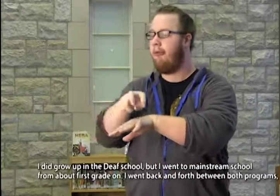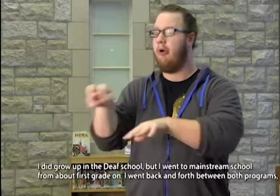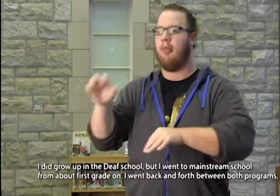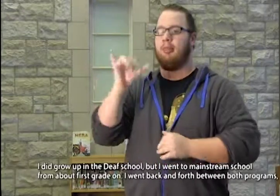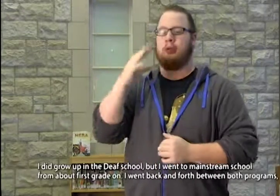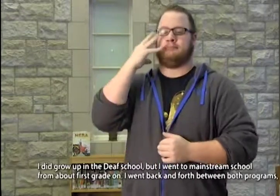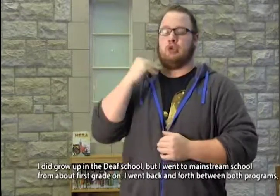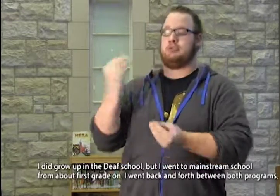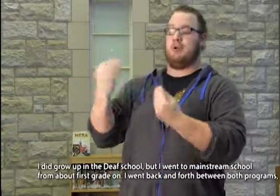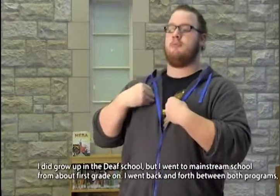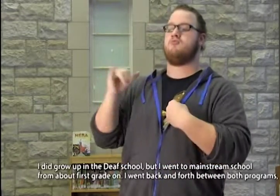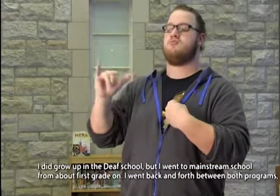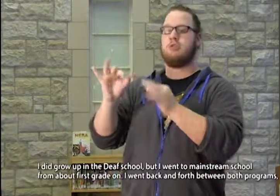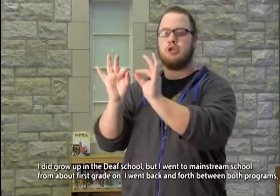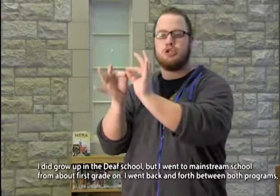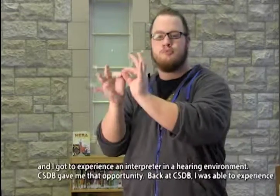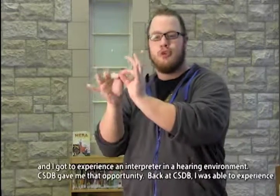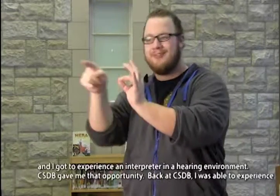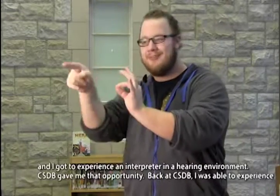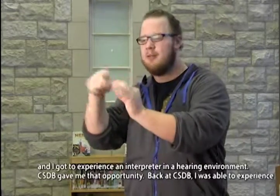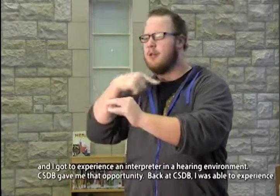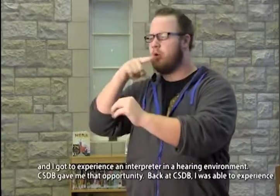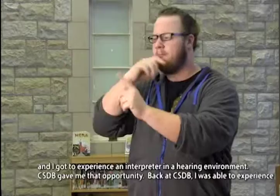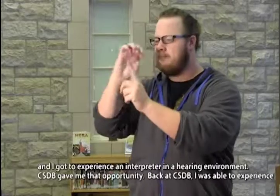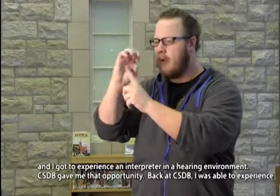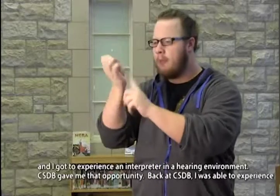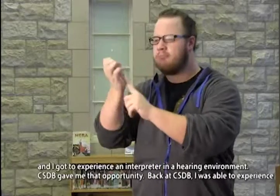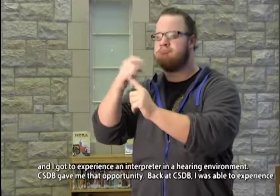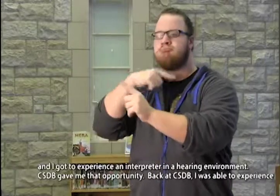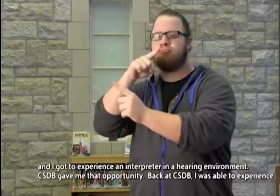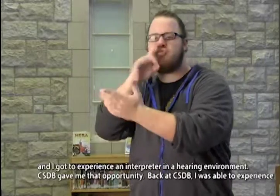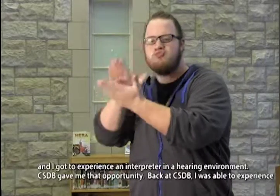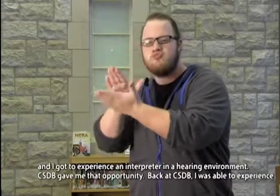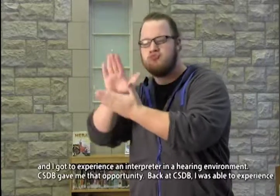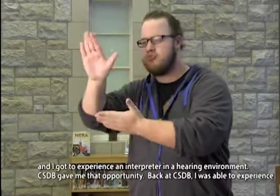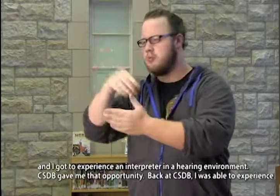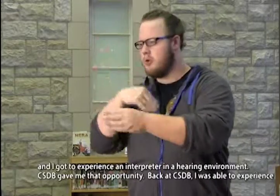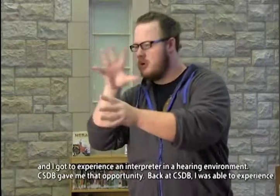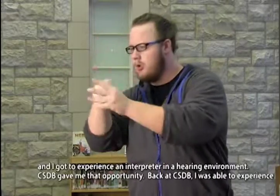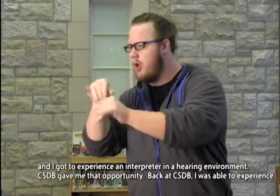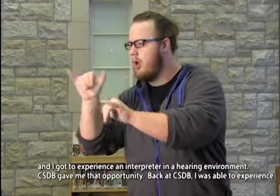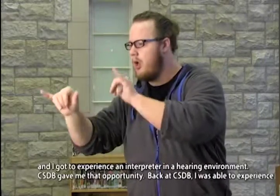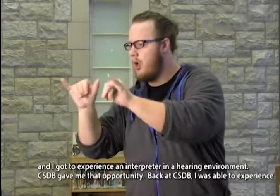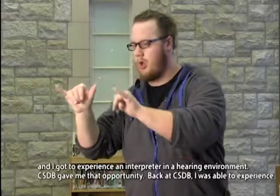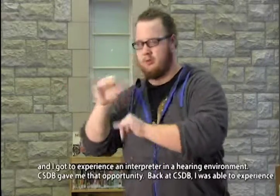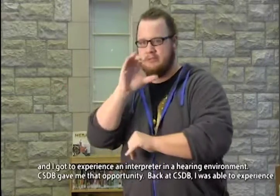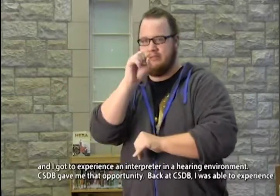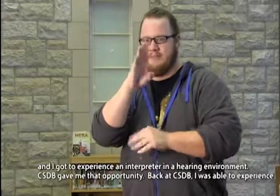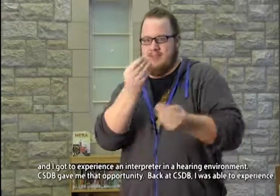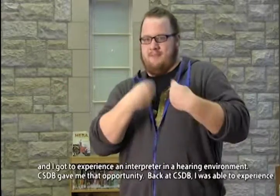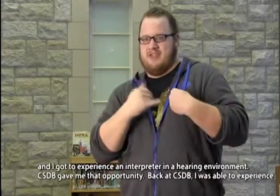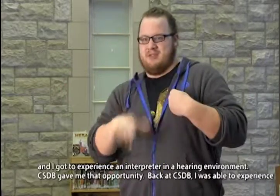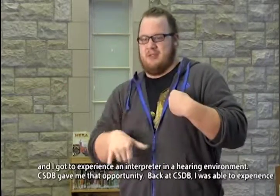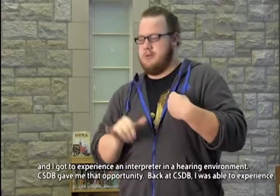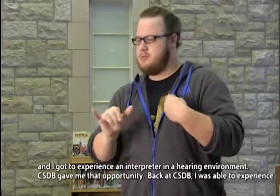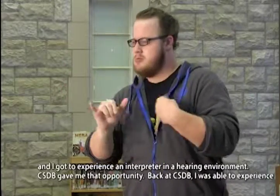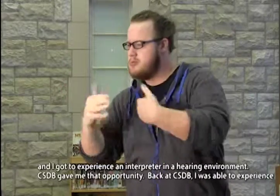And I went back and forth between both programs, and I got to experience an interpreter in a hearing environment. And CSDB gave me